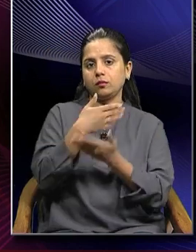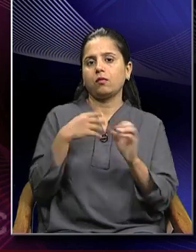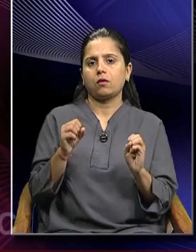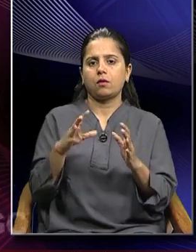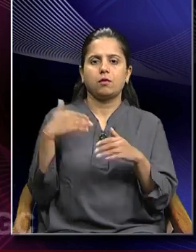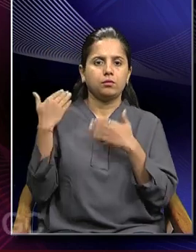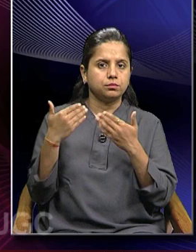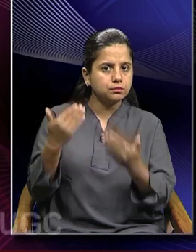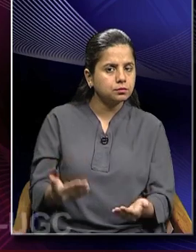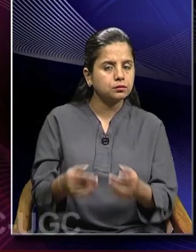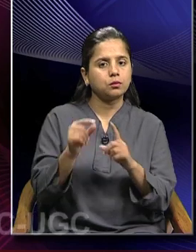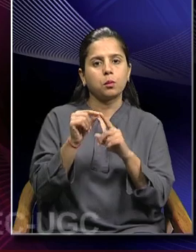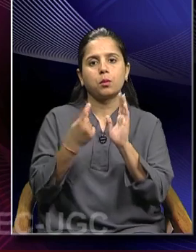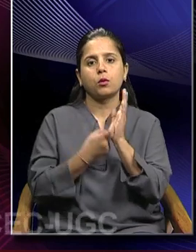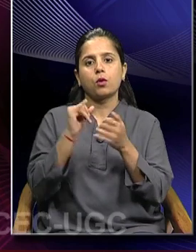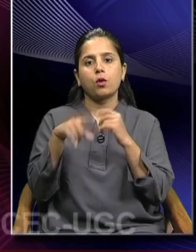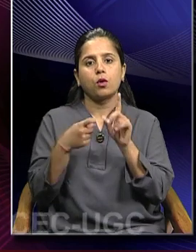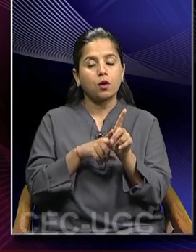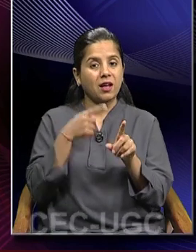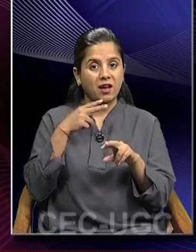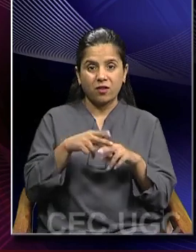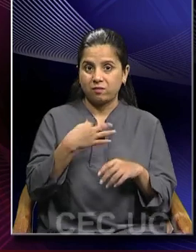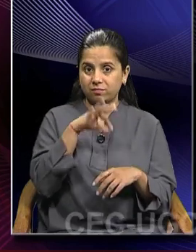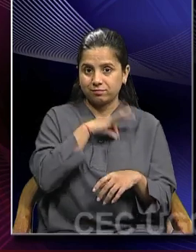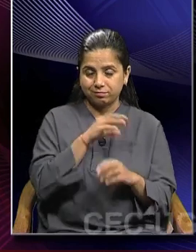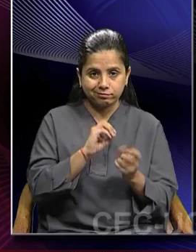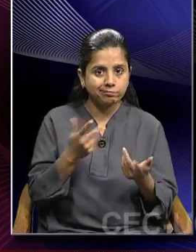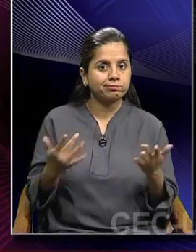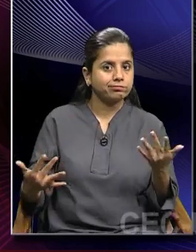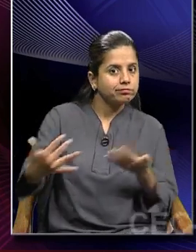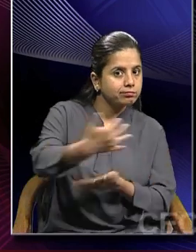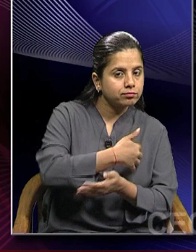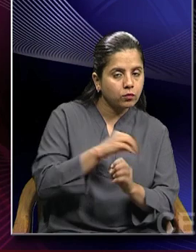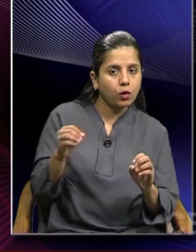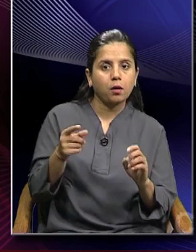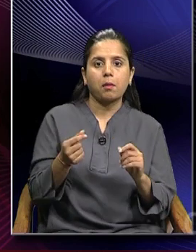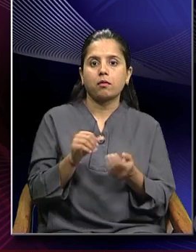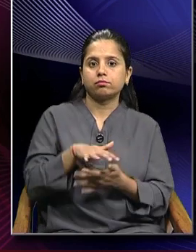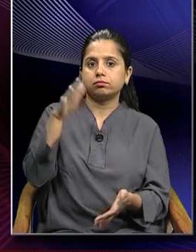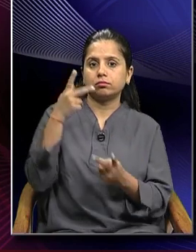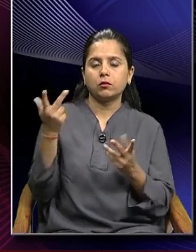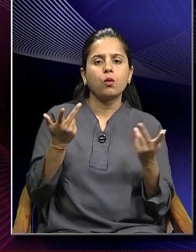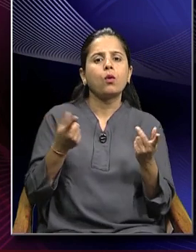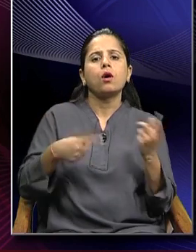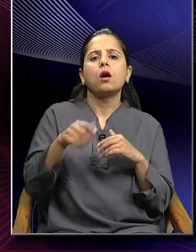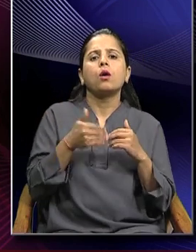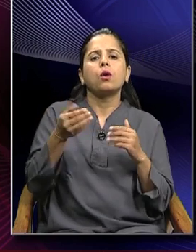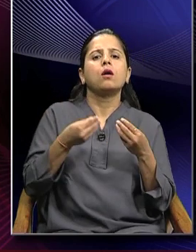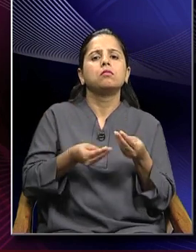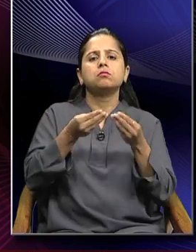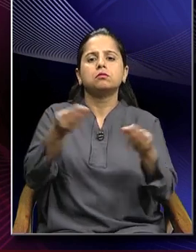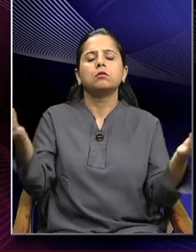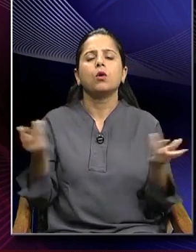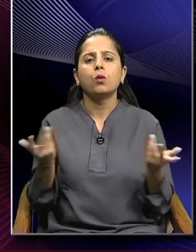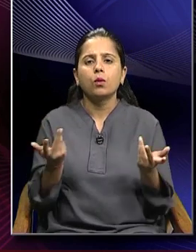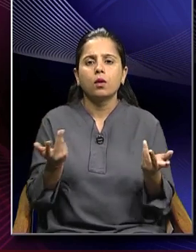journey from prosperity, because unless we earn, unless we accumulate the wealth, what are we going to distribute? Are